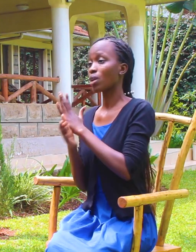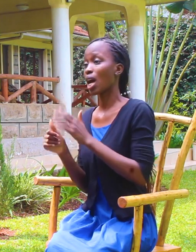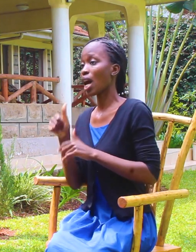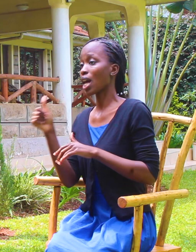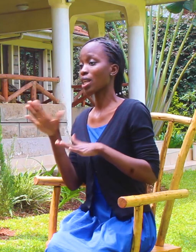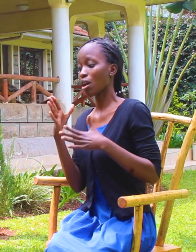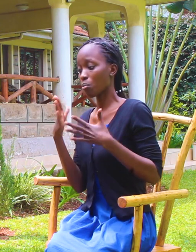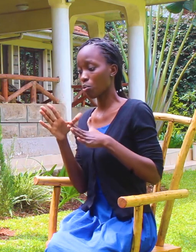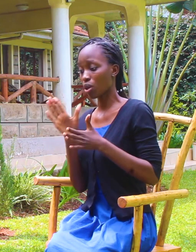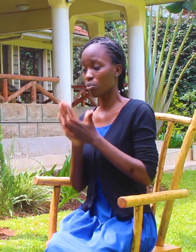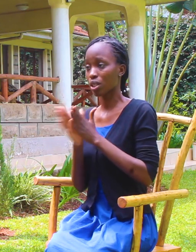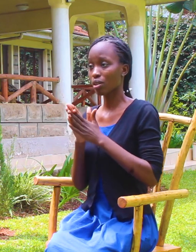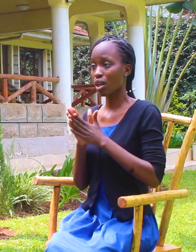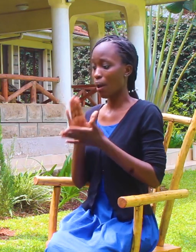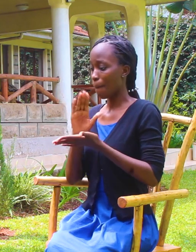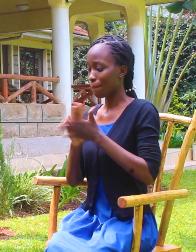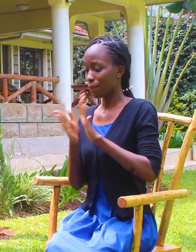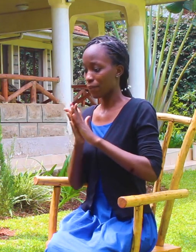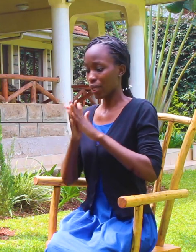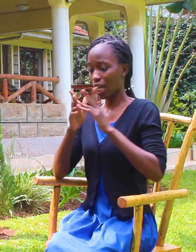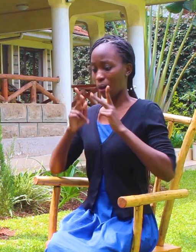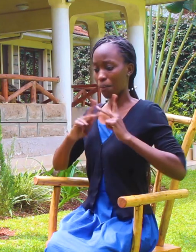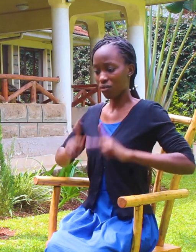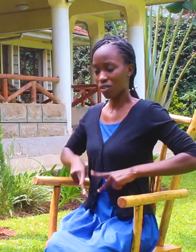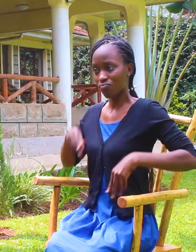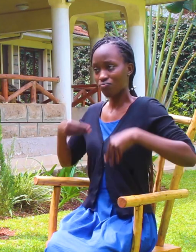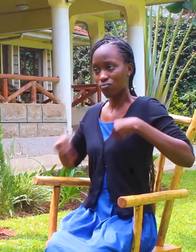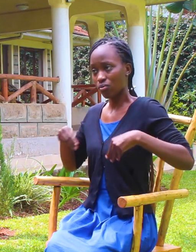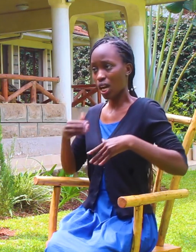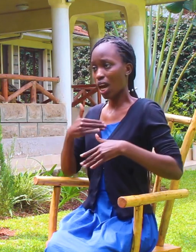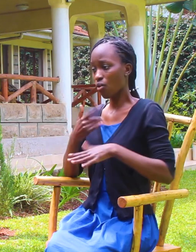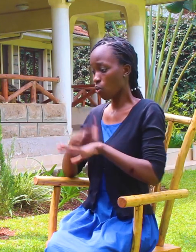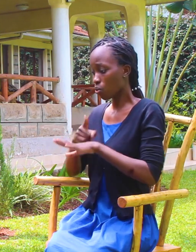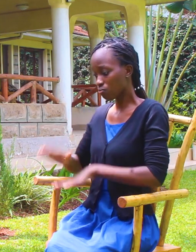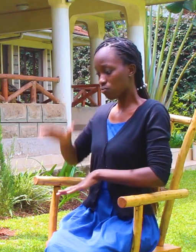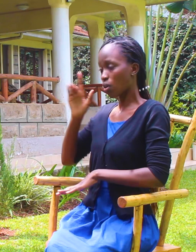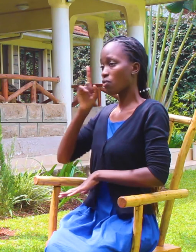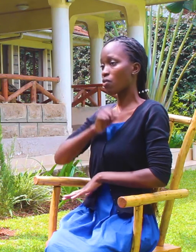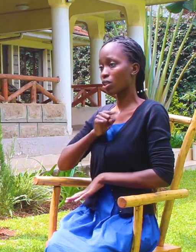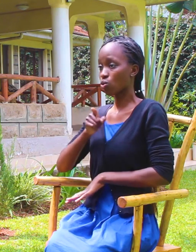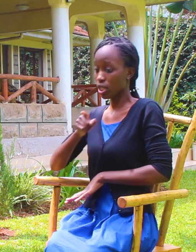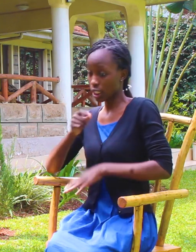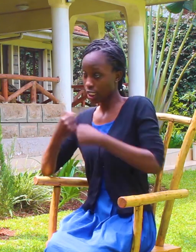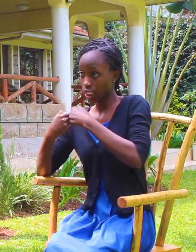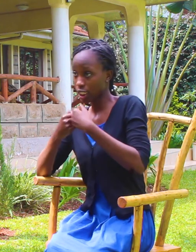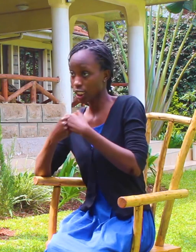lame, you find one of your leg becomes short when you are a grown up. So this is a challenge, but it's